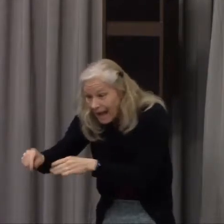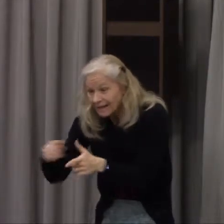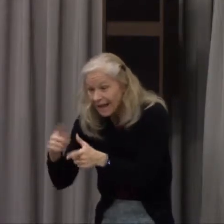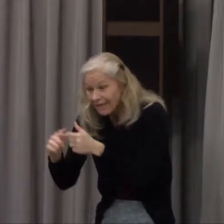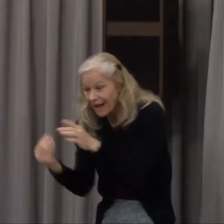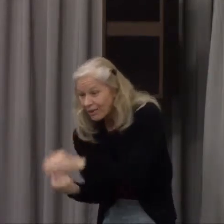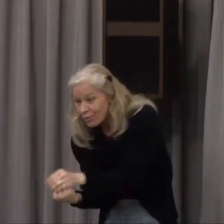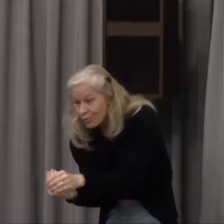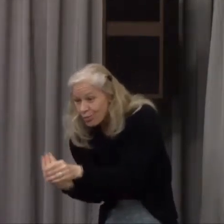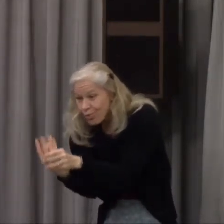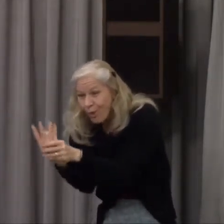thereby.